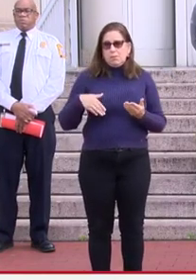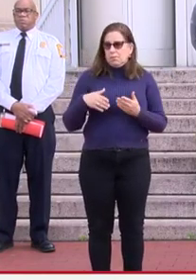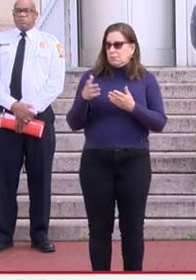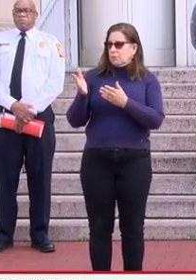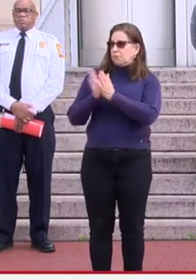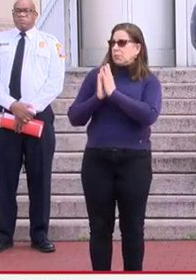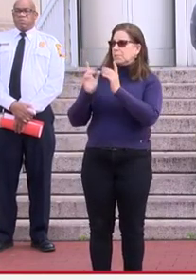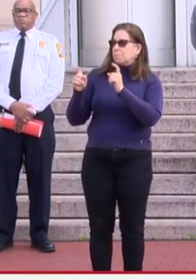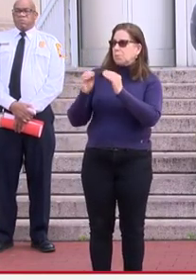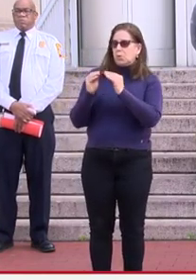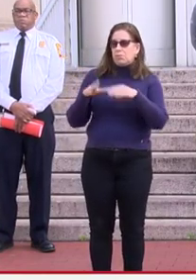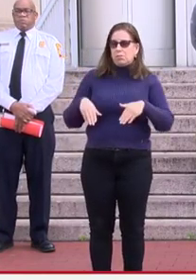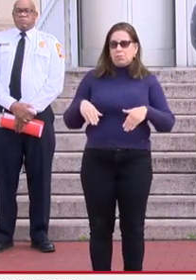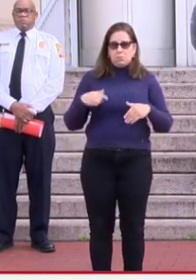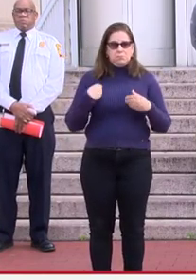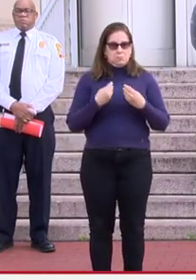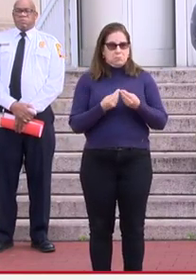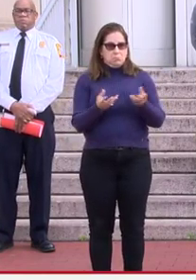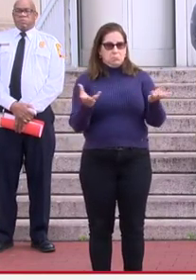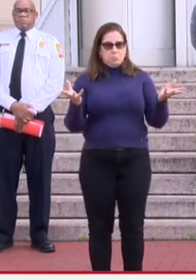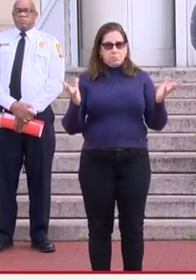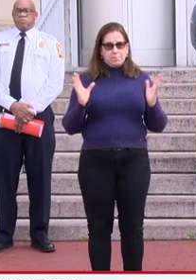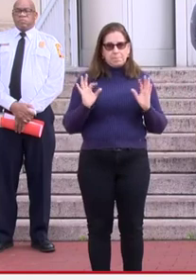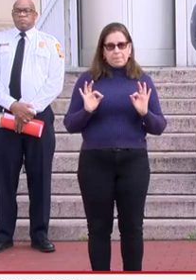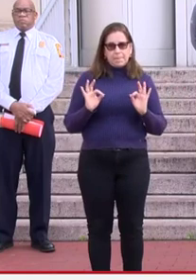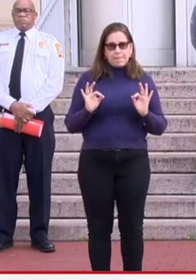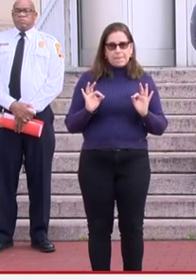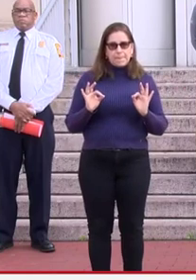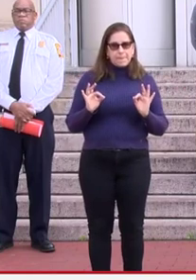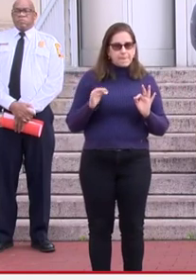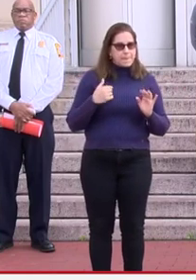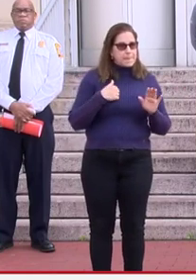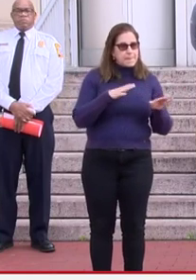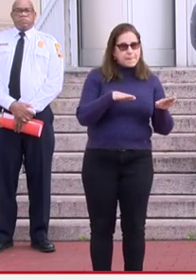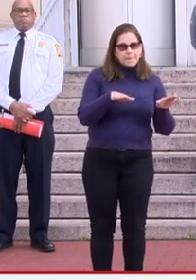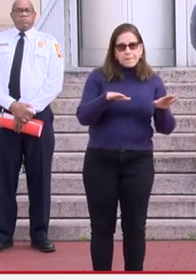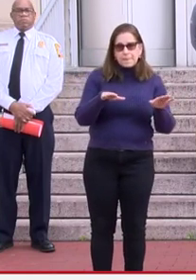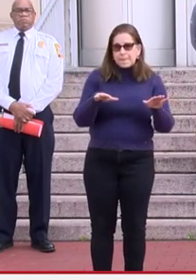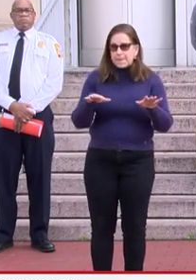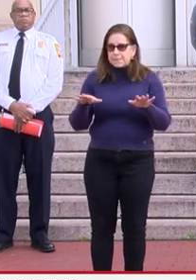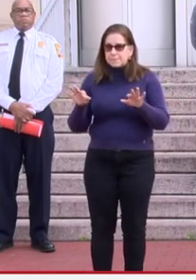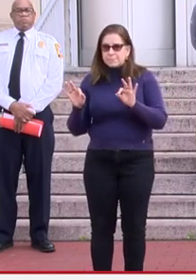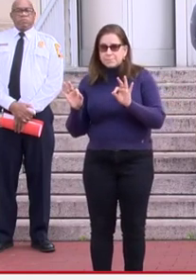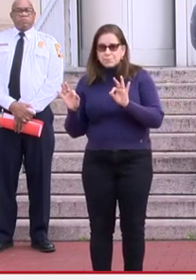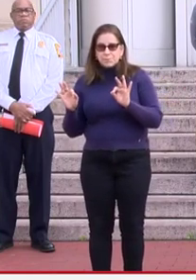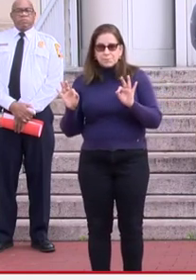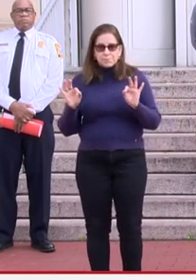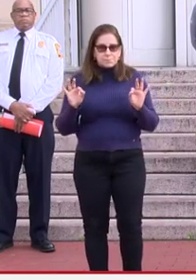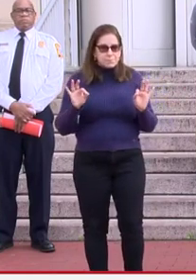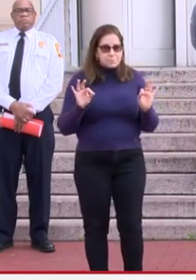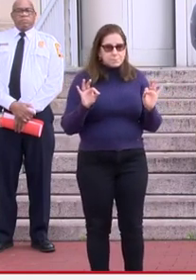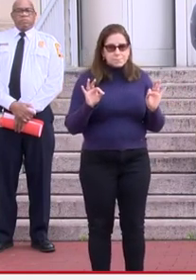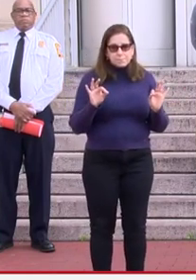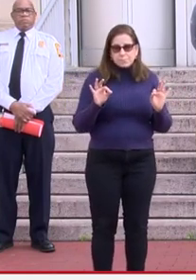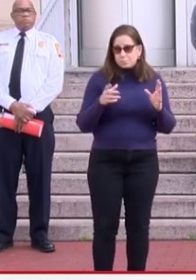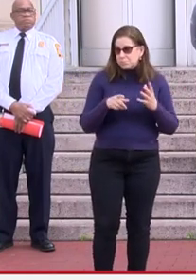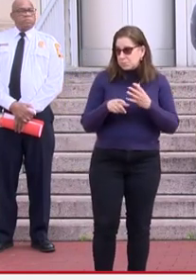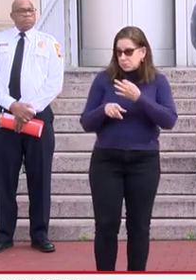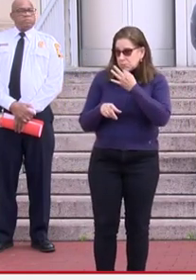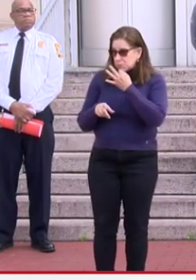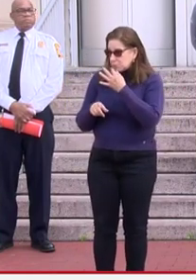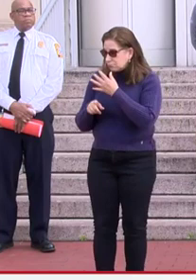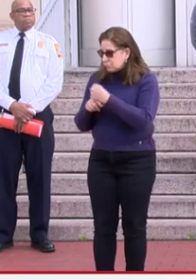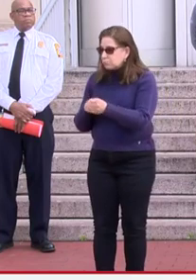able to get a gauge from some of them that they do anticipate that they may have an imminent need or a need in the next few weeks